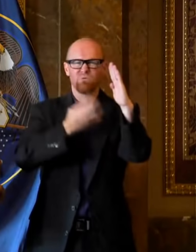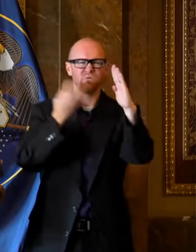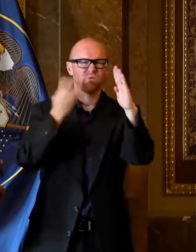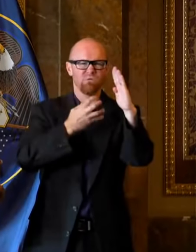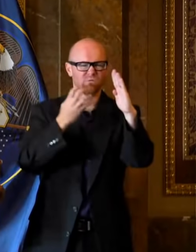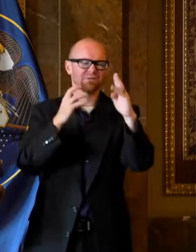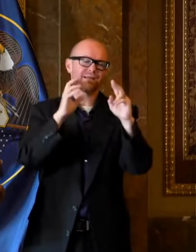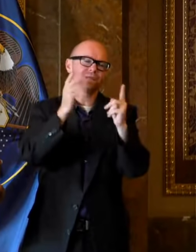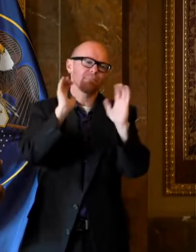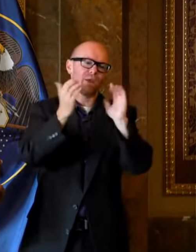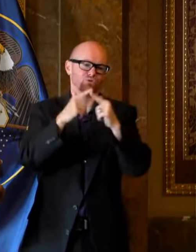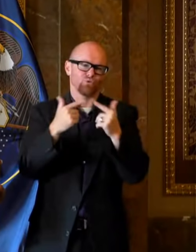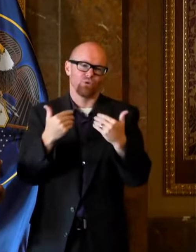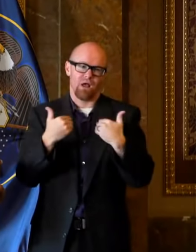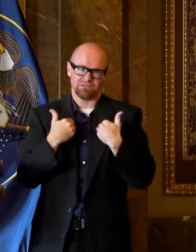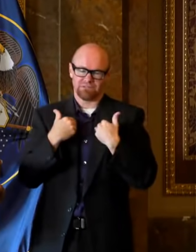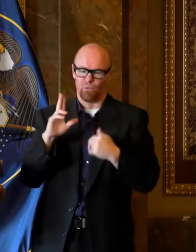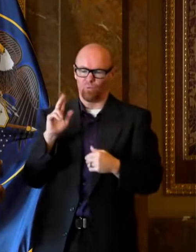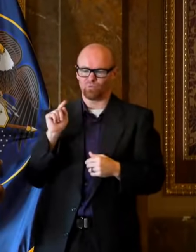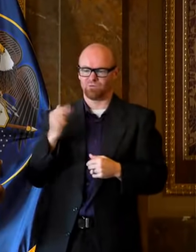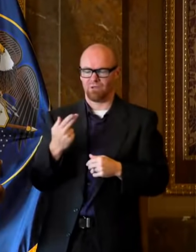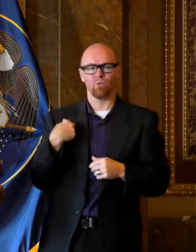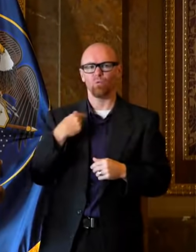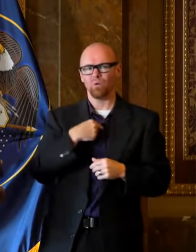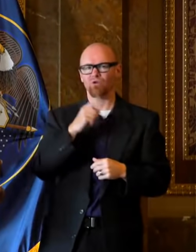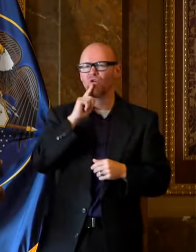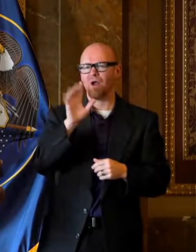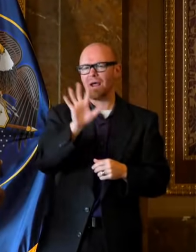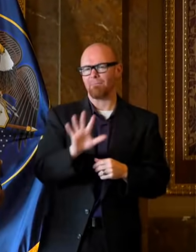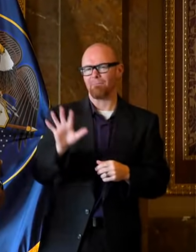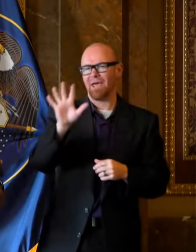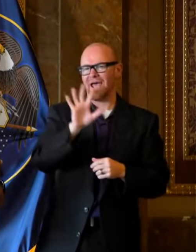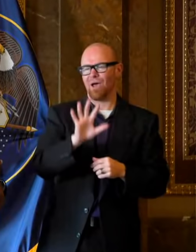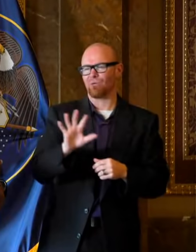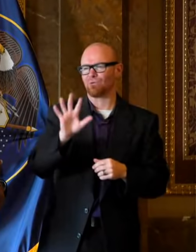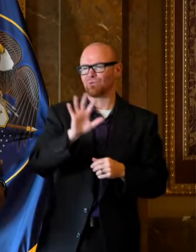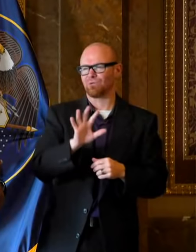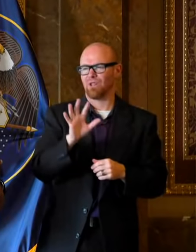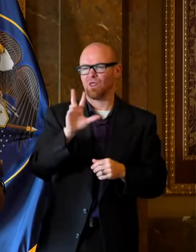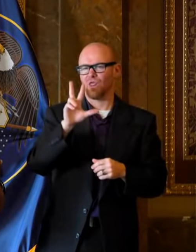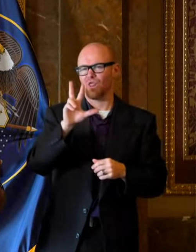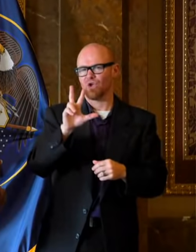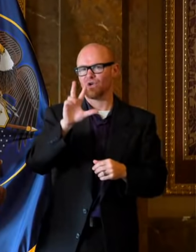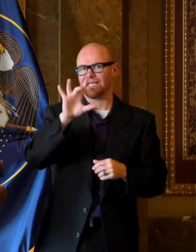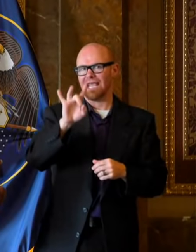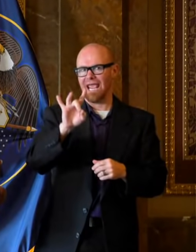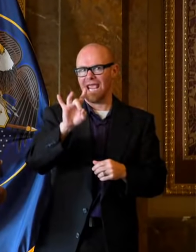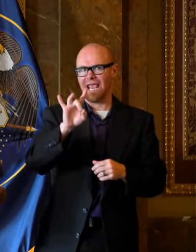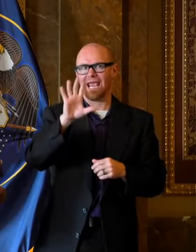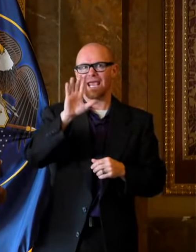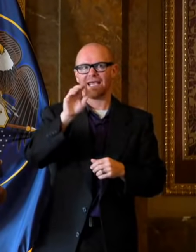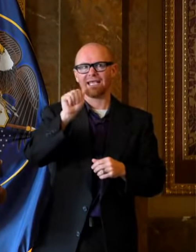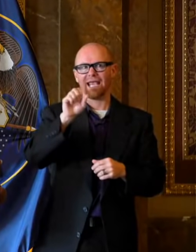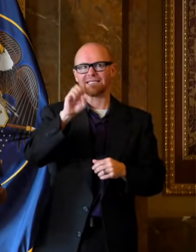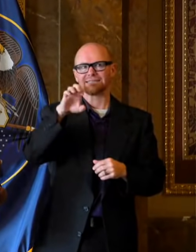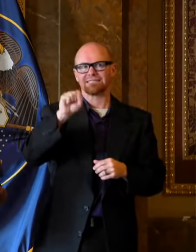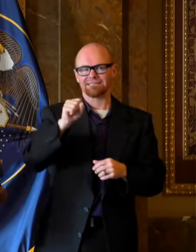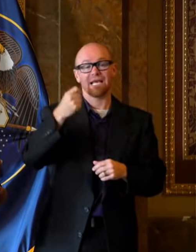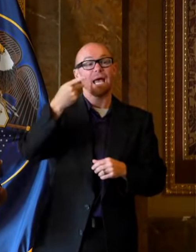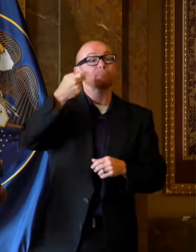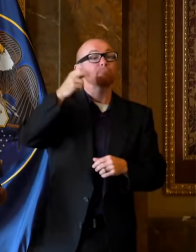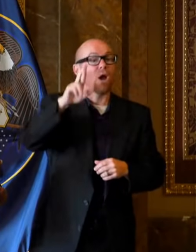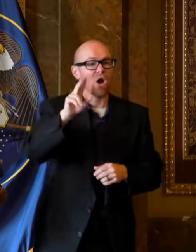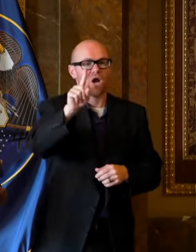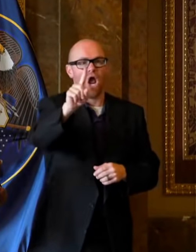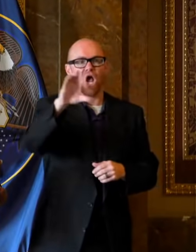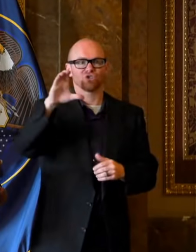into perspective, in Utah right now, we're at about, I think the latest, we're probably about 38 cases per 100,000